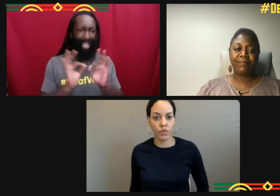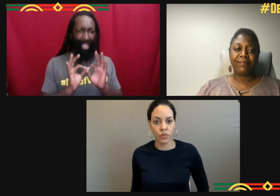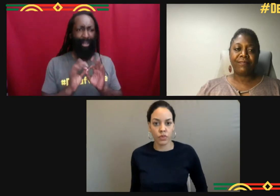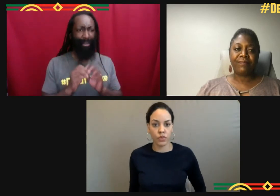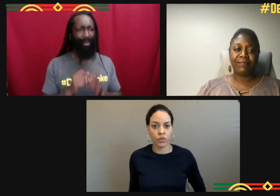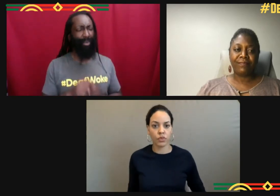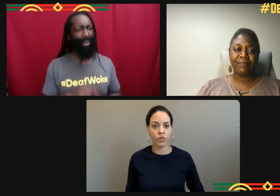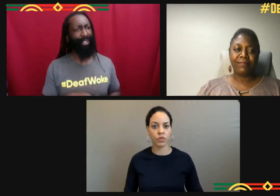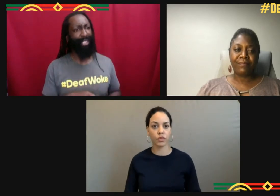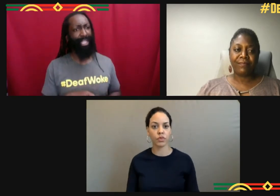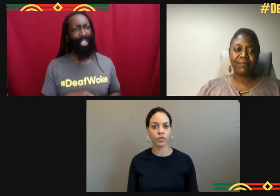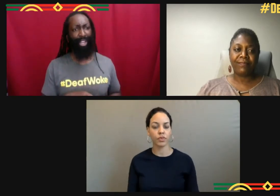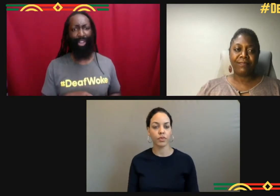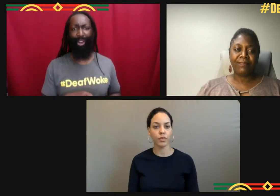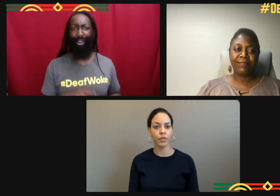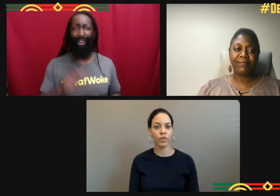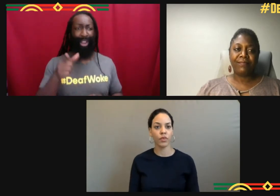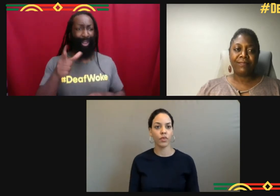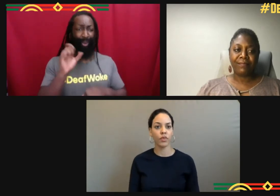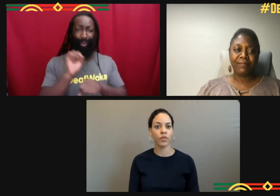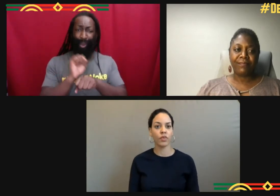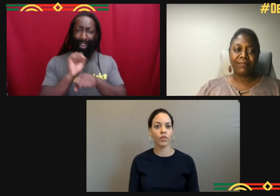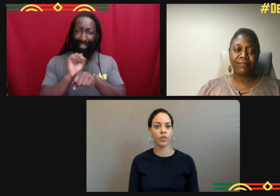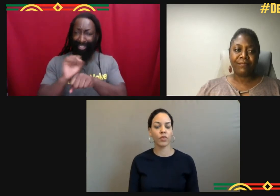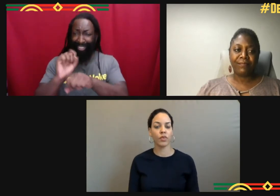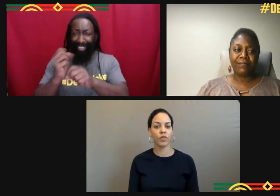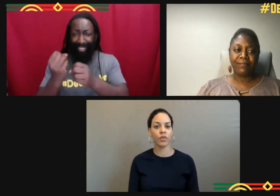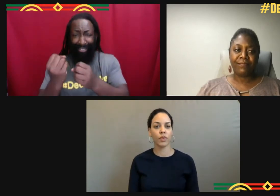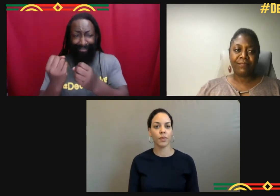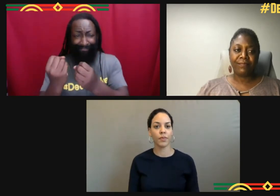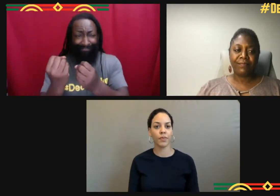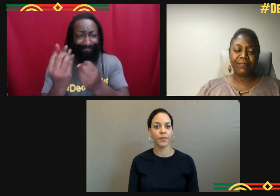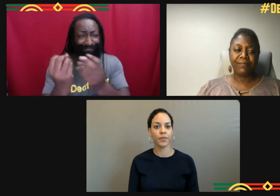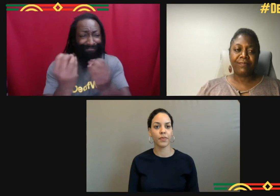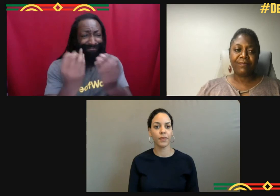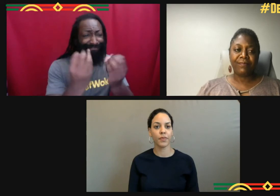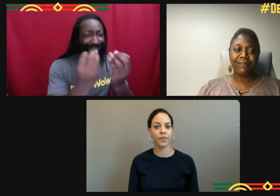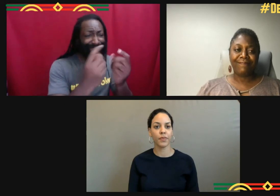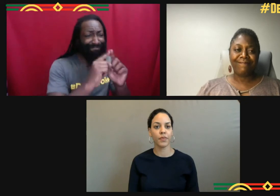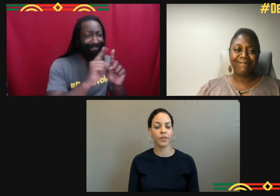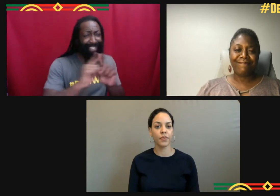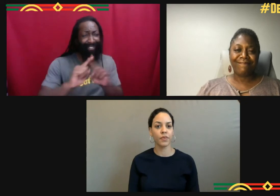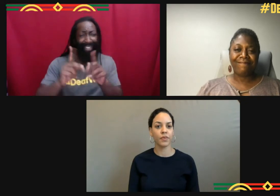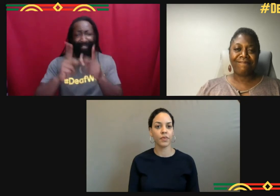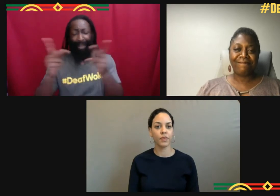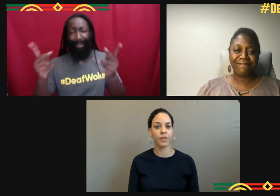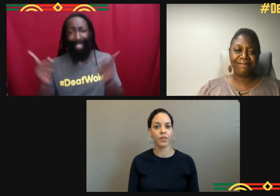they may have never heard today. It's critical, the information you're sharing today.